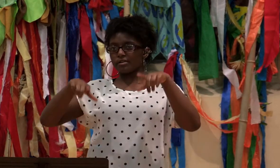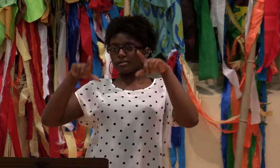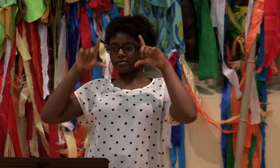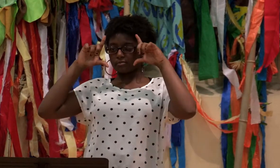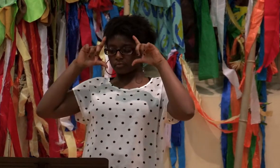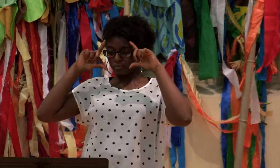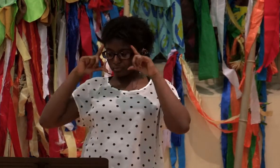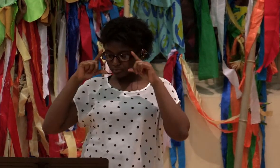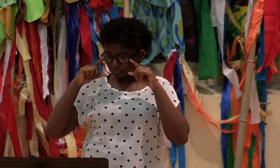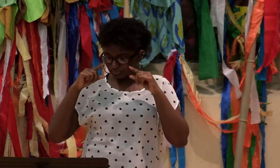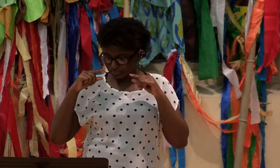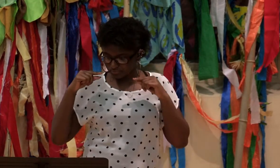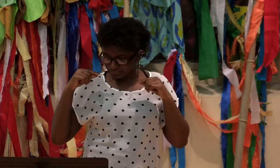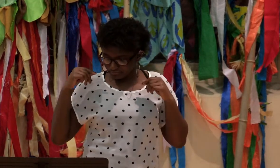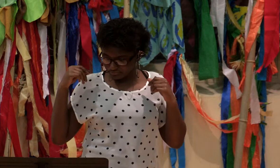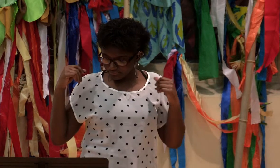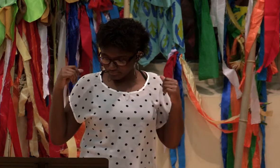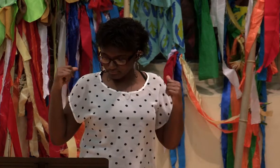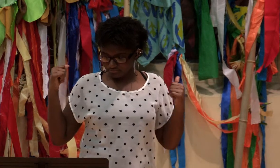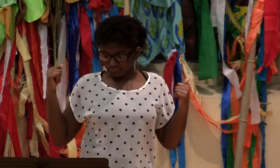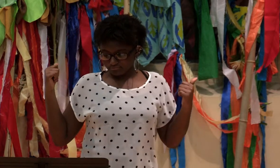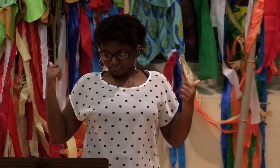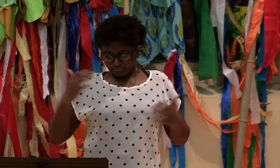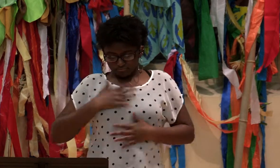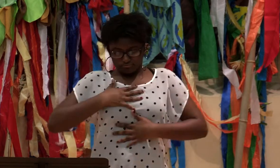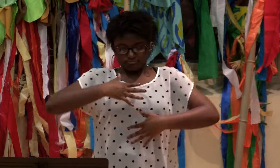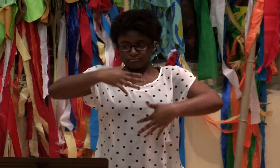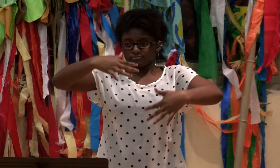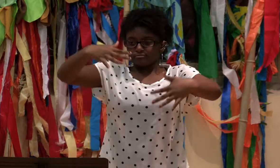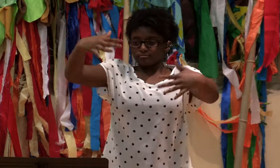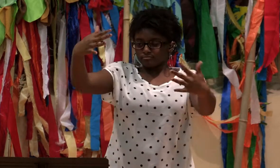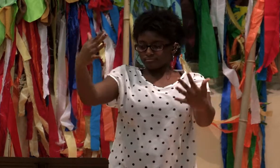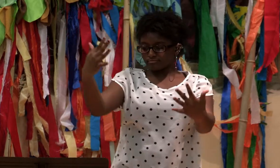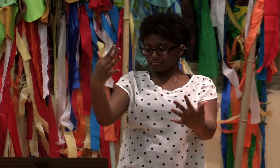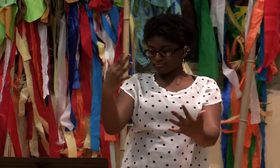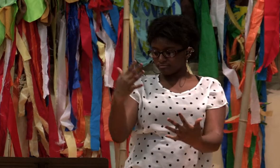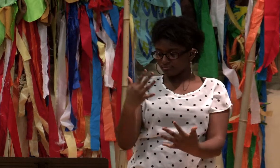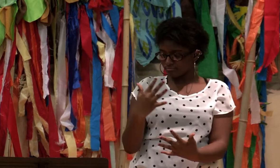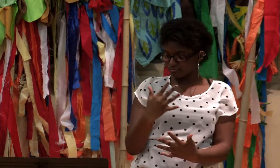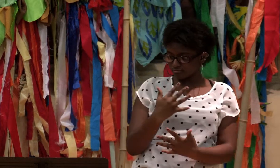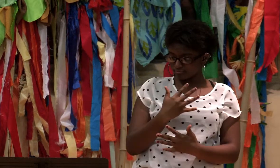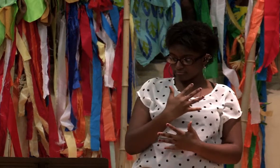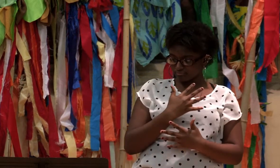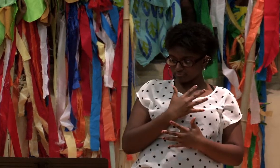melts my dynamite face. Breathing deeply,